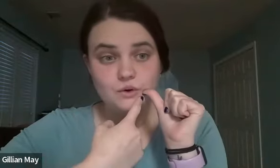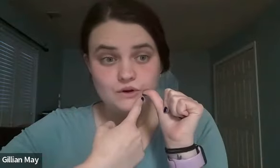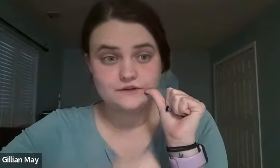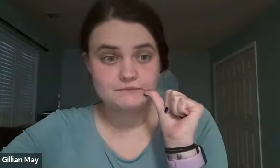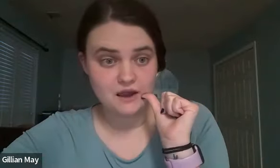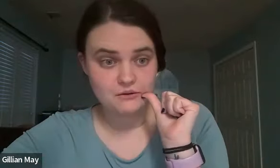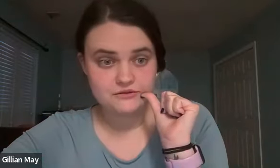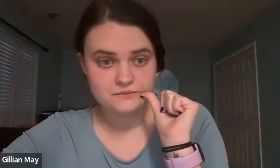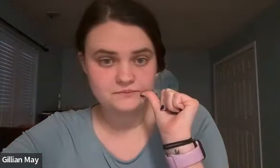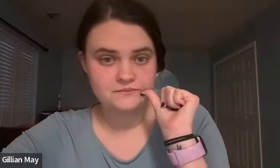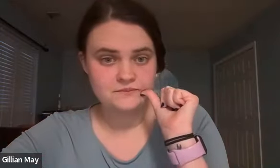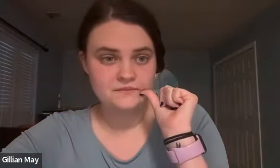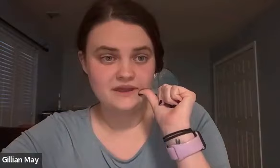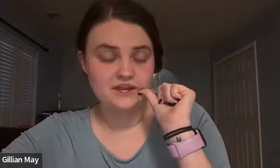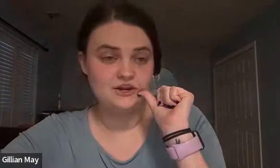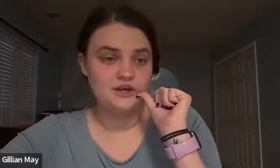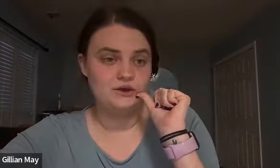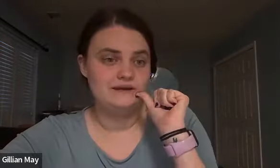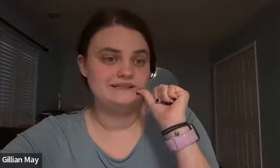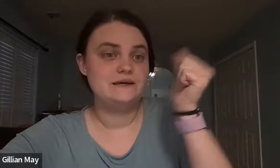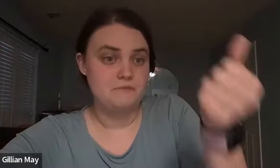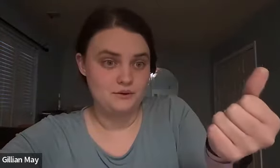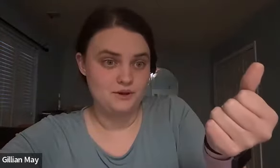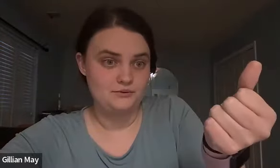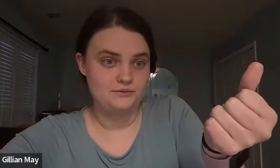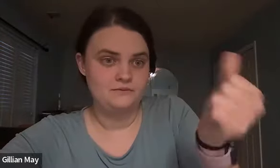corner of your mouth and you're going to go tomorrow.